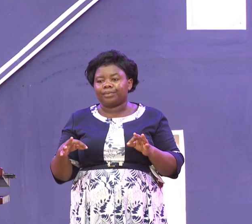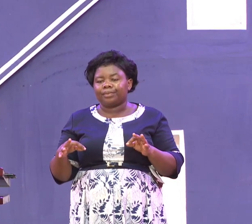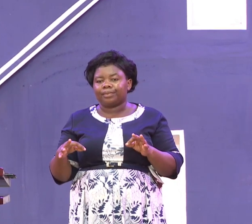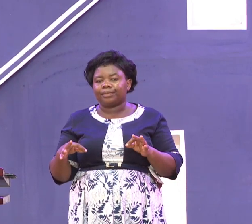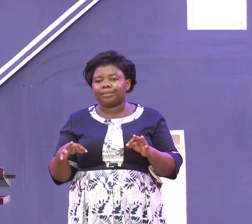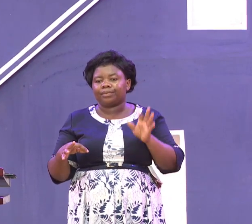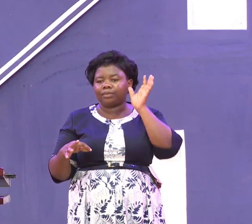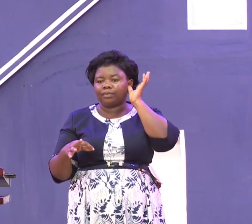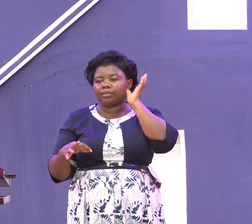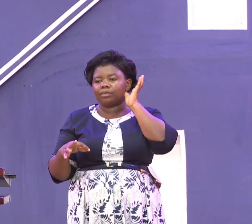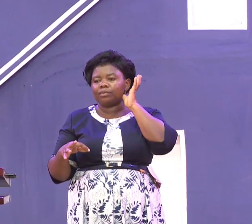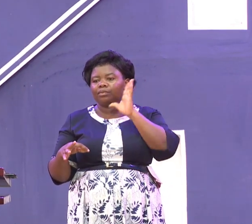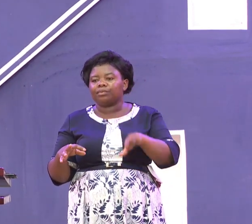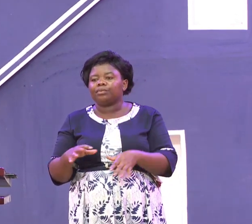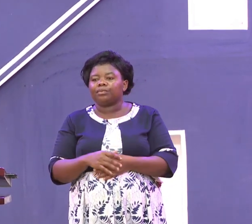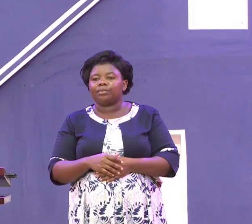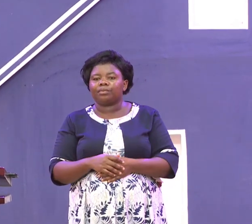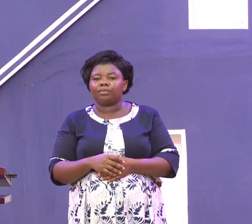Our forefathers told us that God